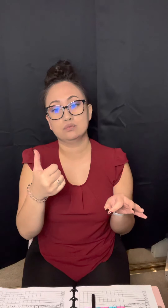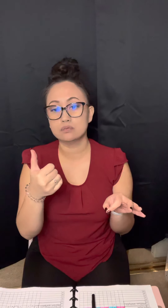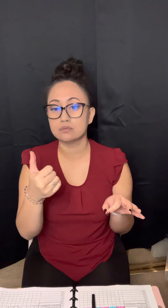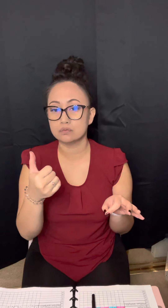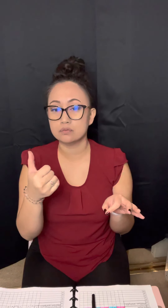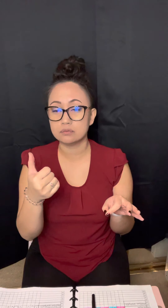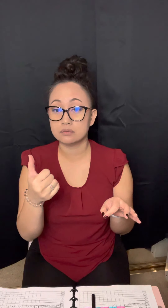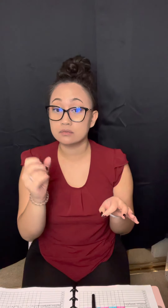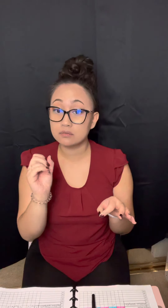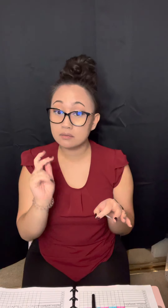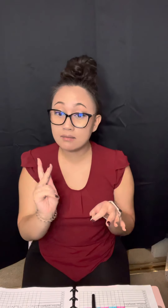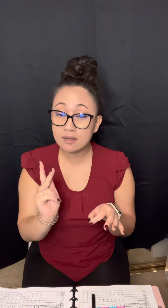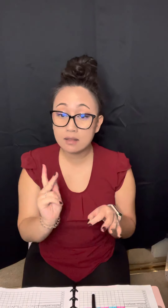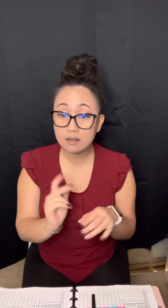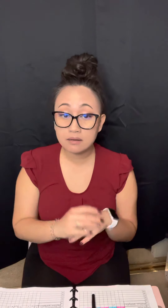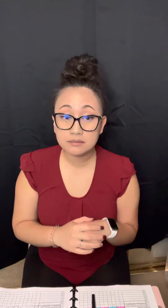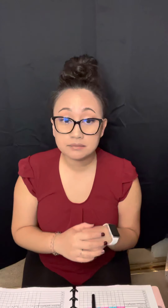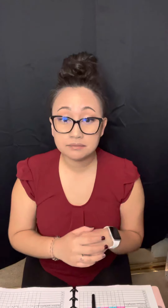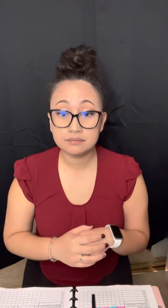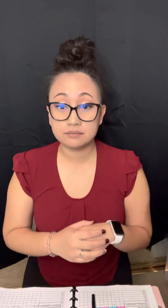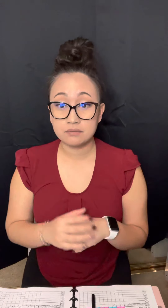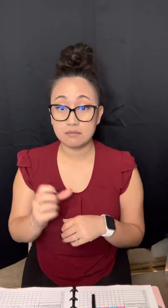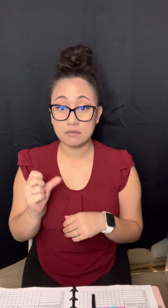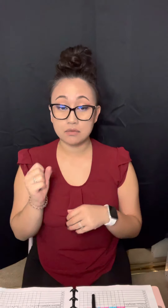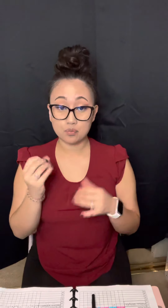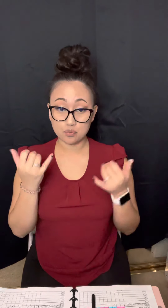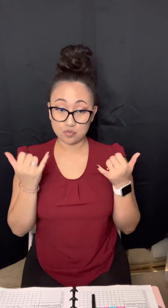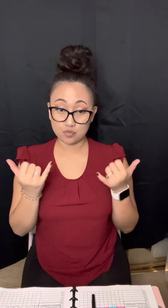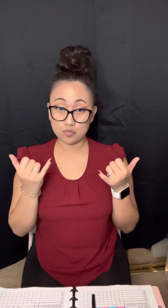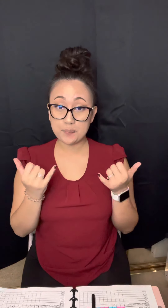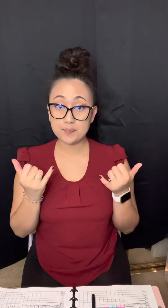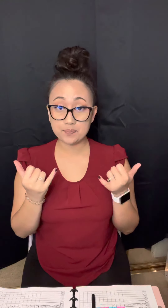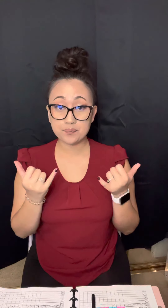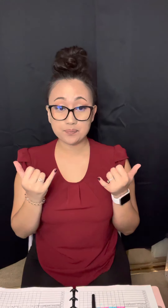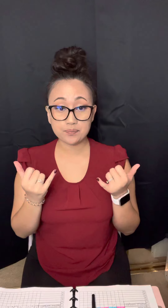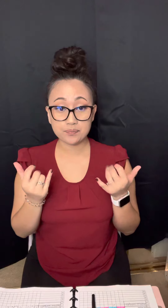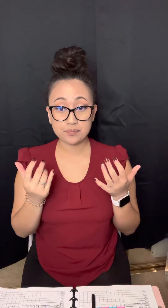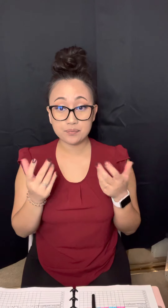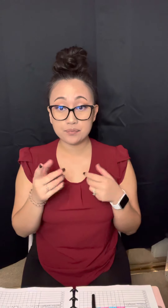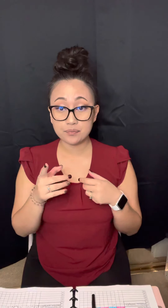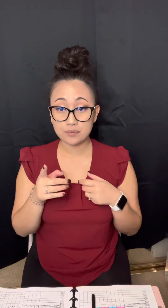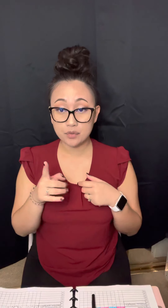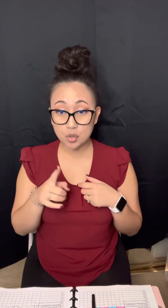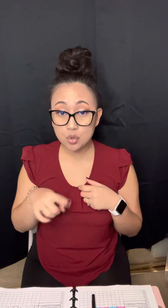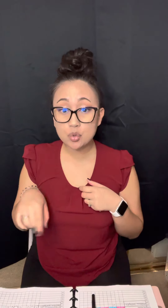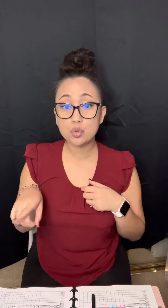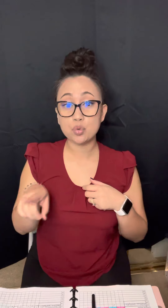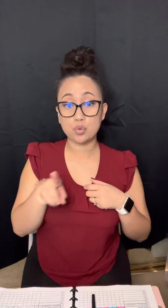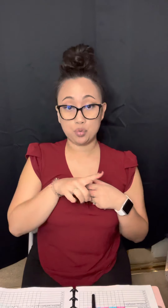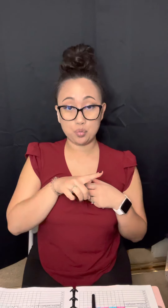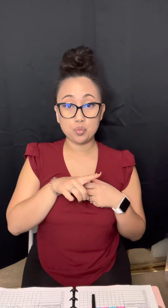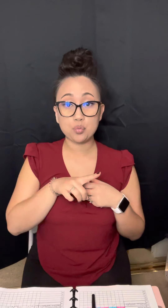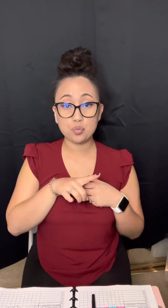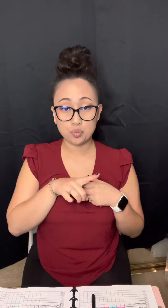All right. So today, I want you guys to